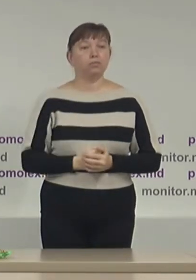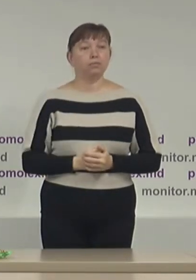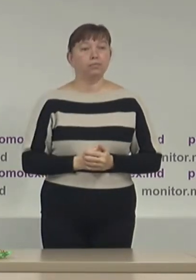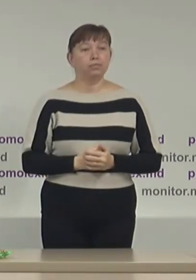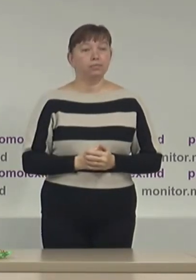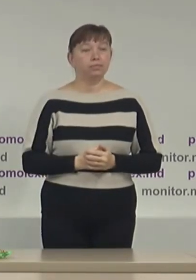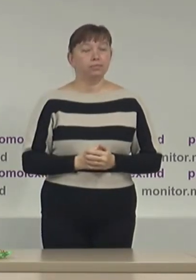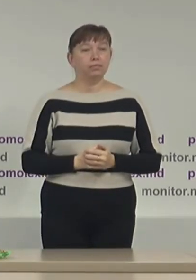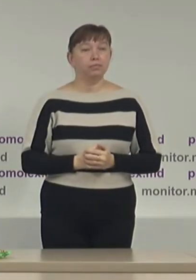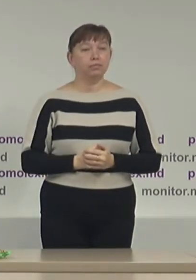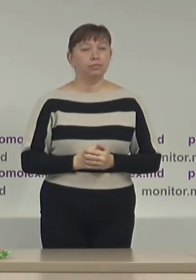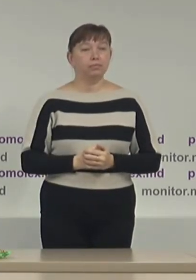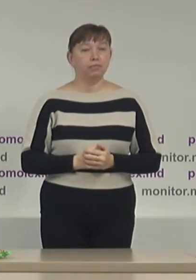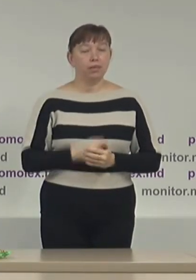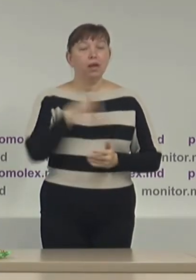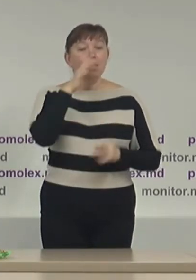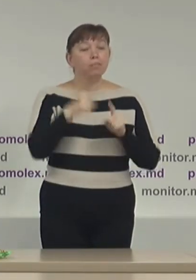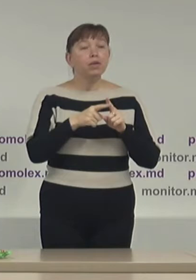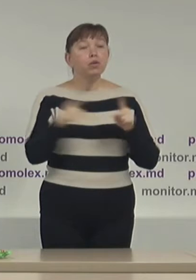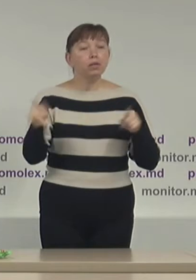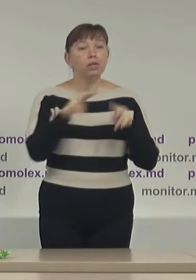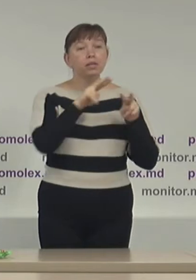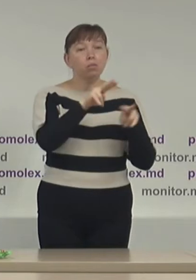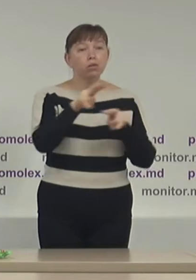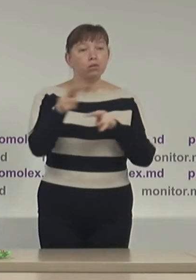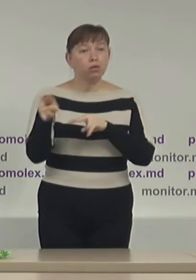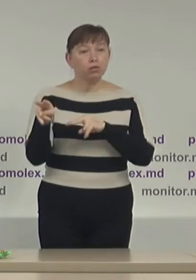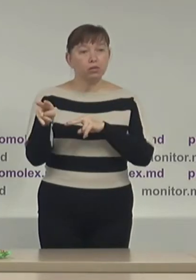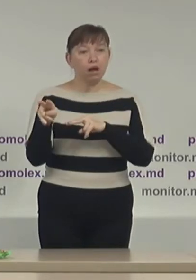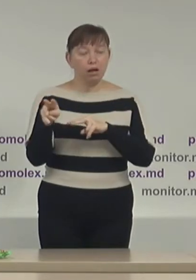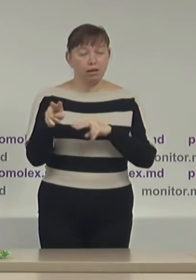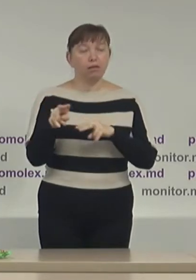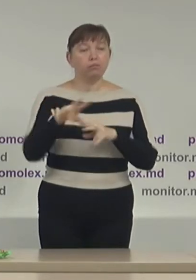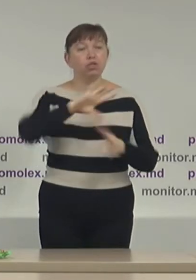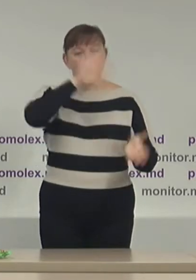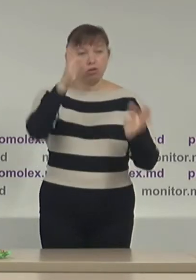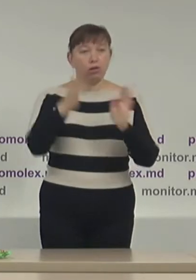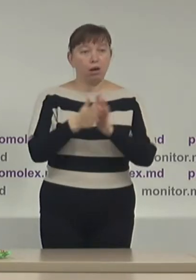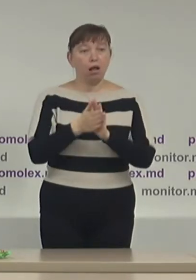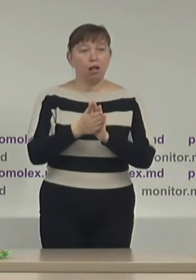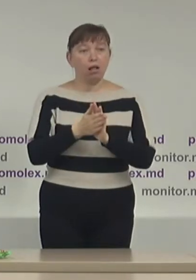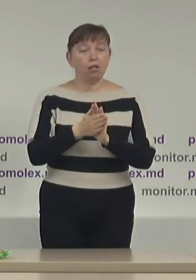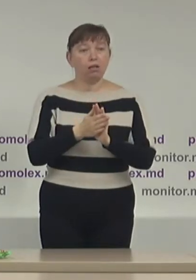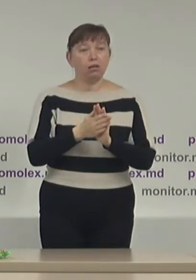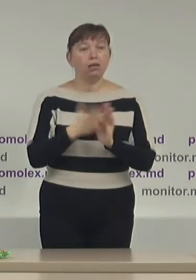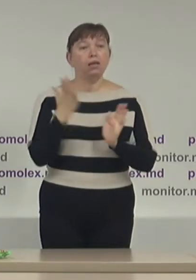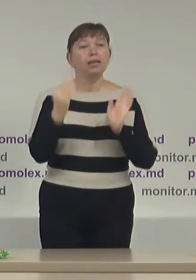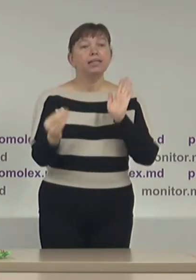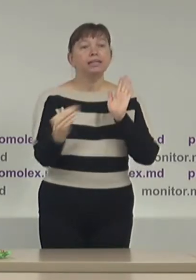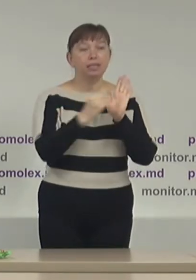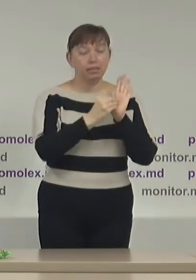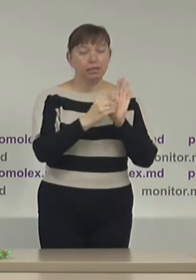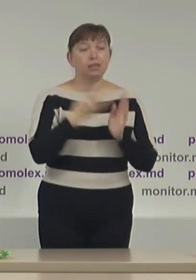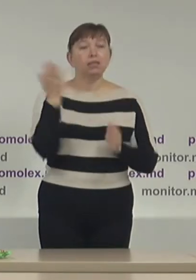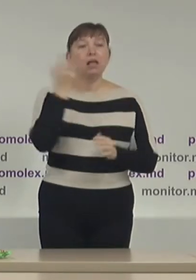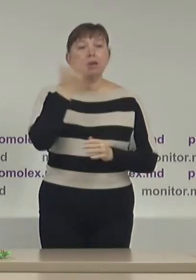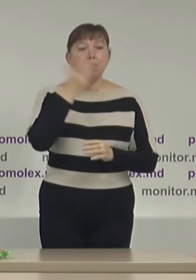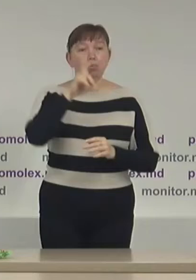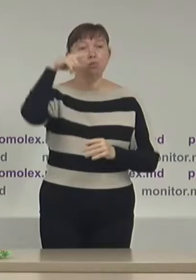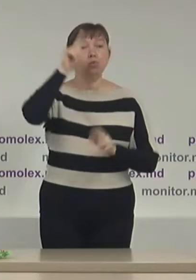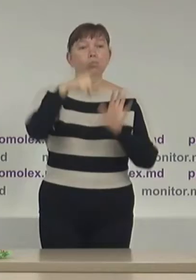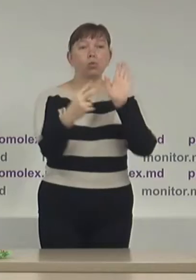of November 2020. The monitoring period, the general monitoring period described